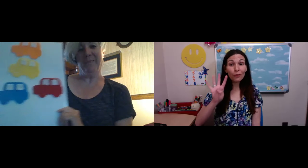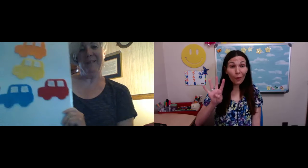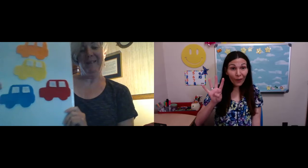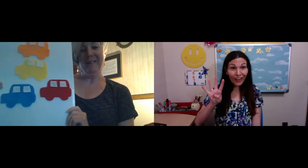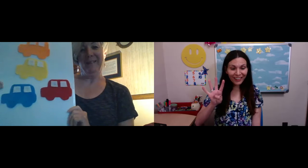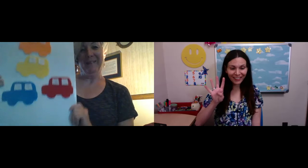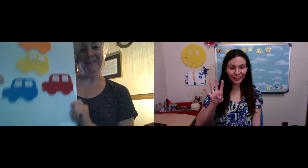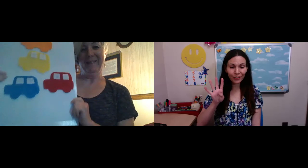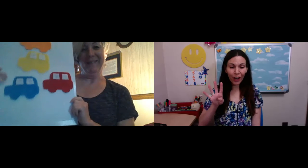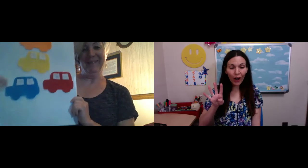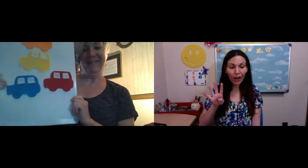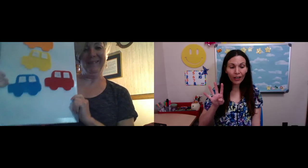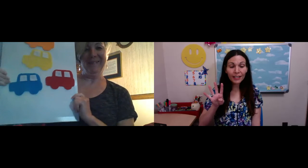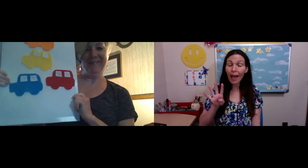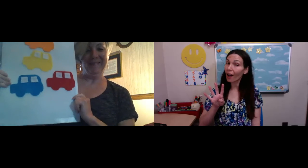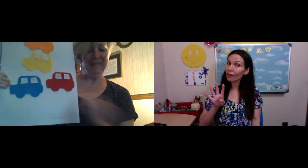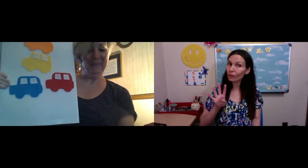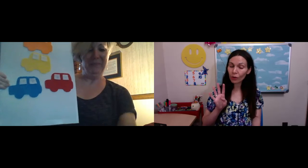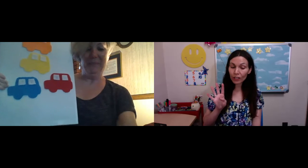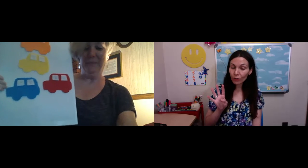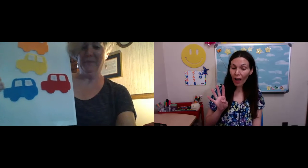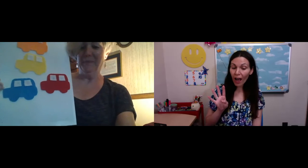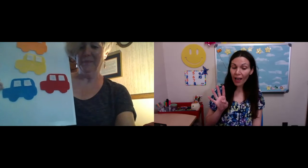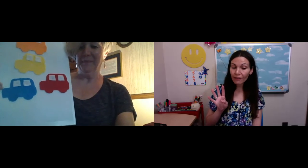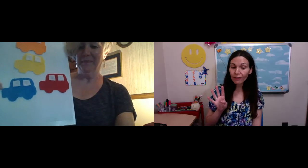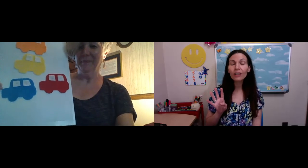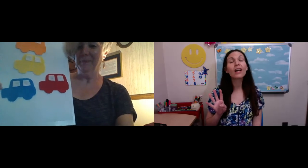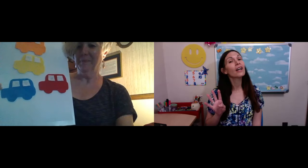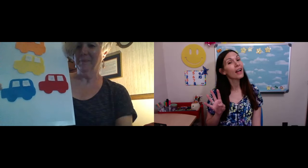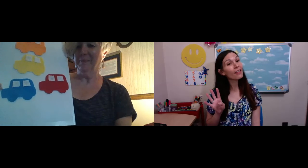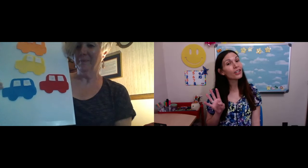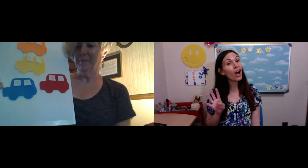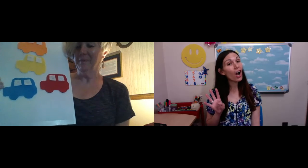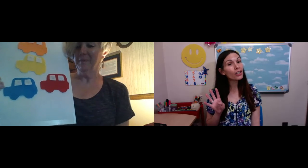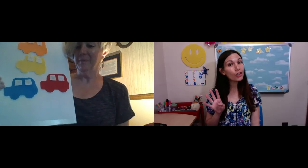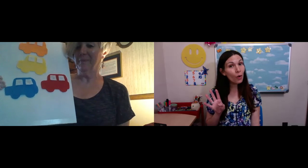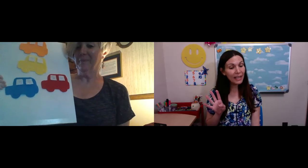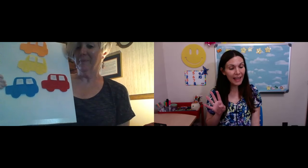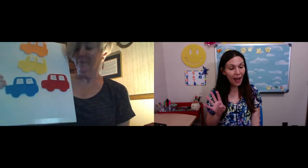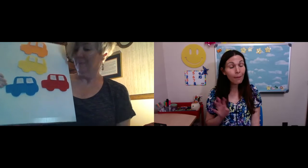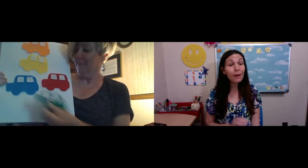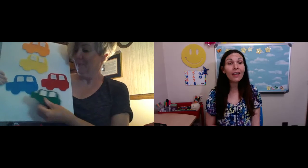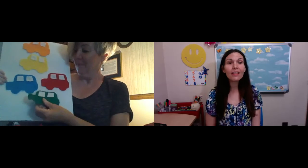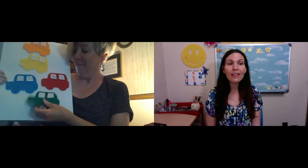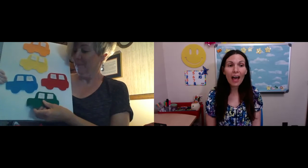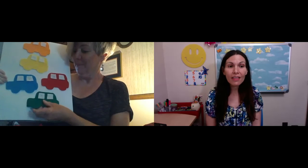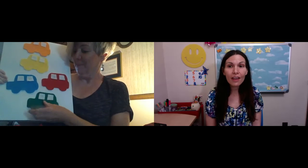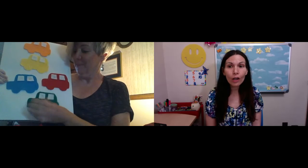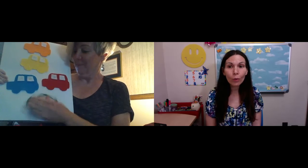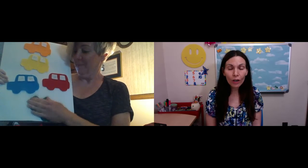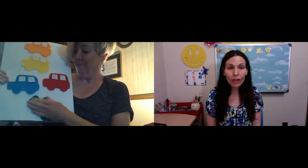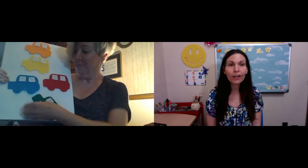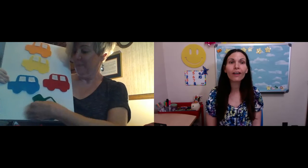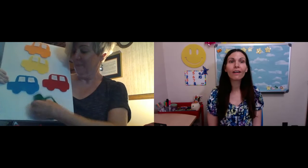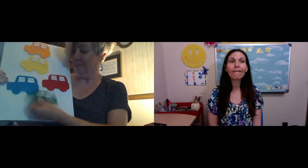So four little cars out for a drive. Another car joined them. Then